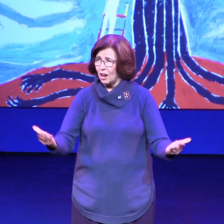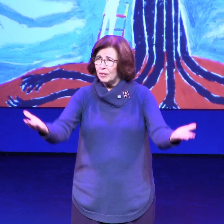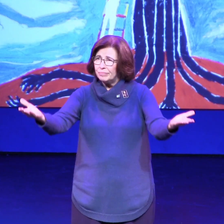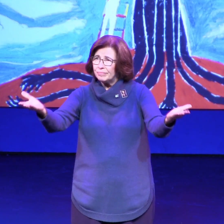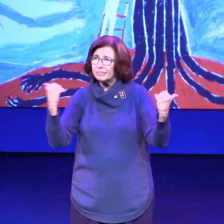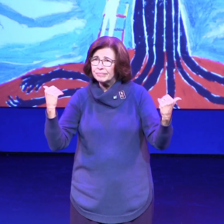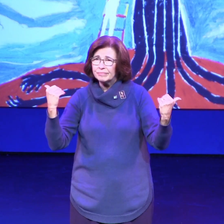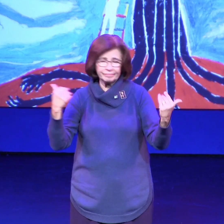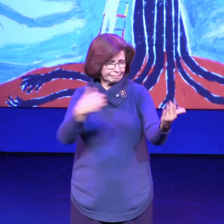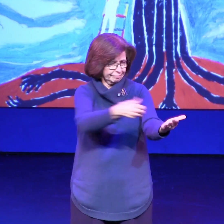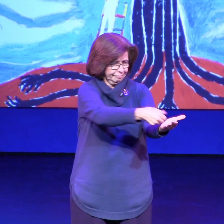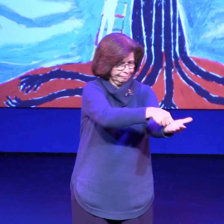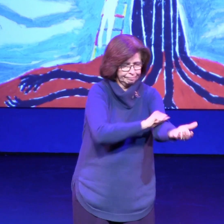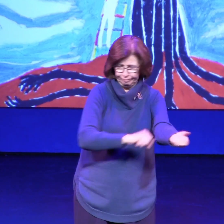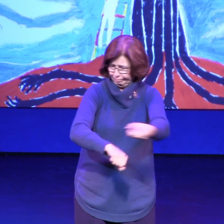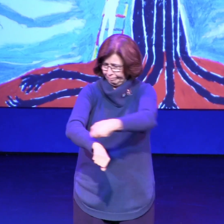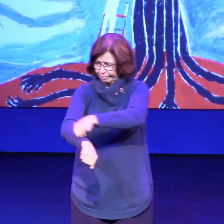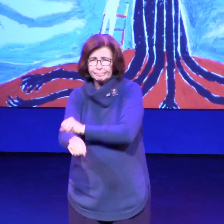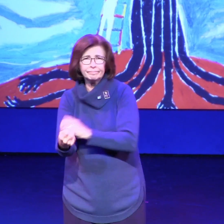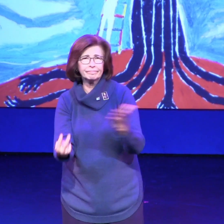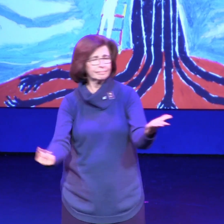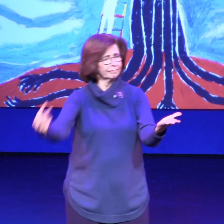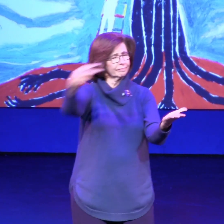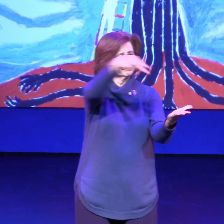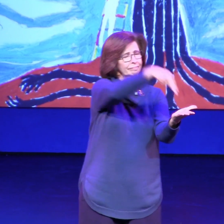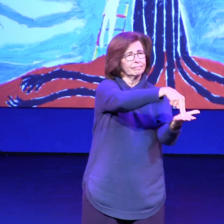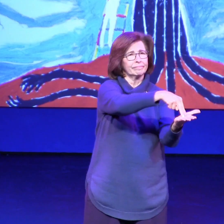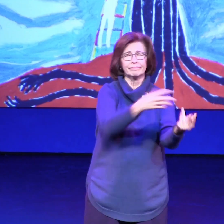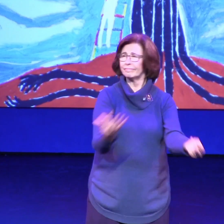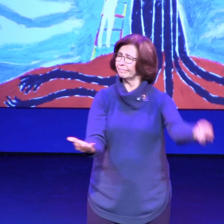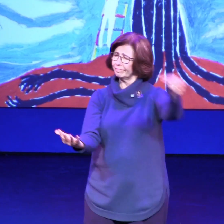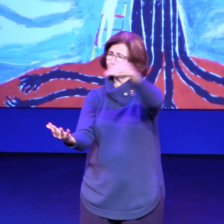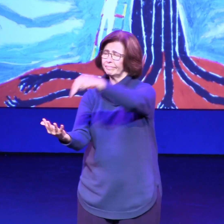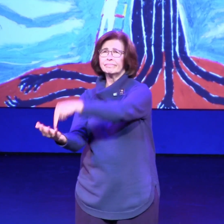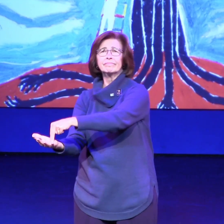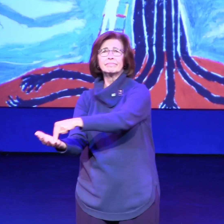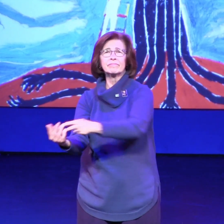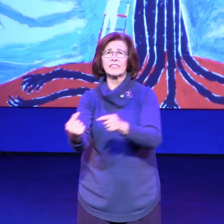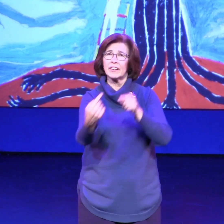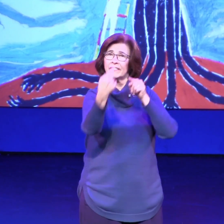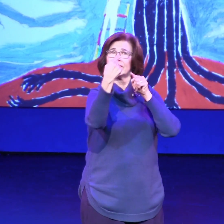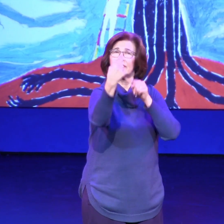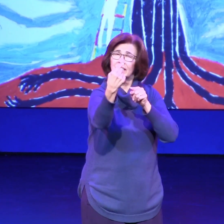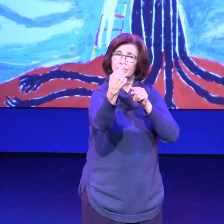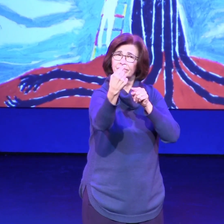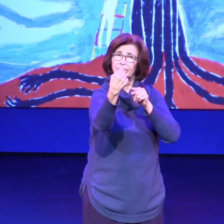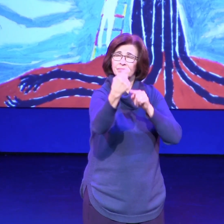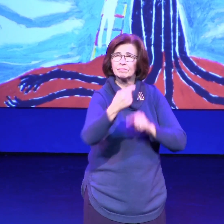language. We need people to roll up their sleeves and get to work, fighting